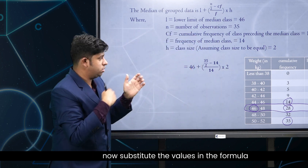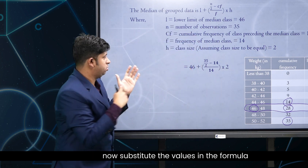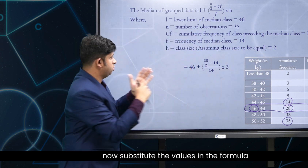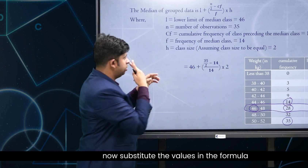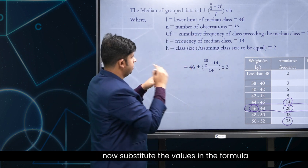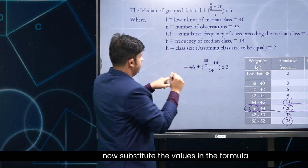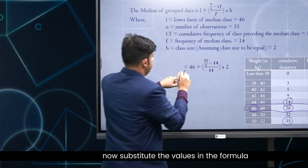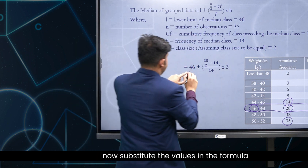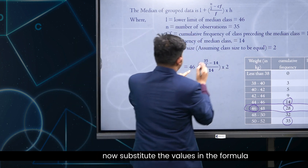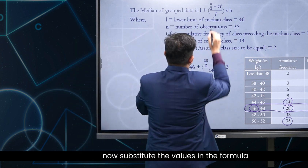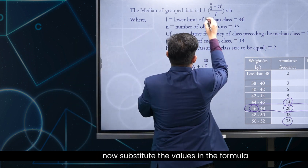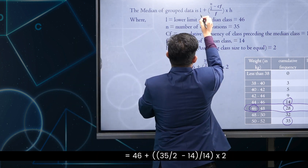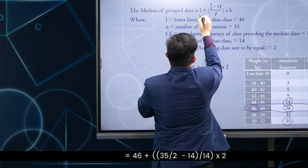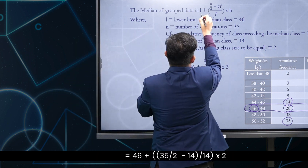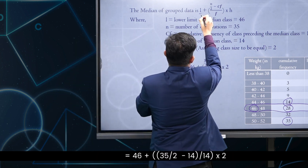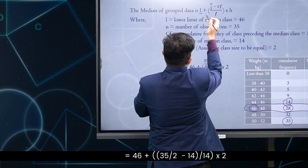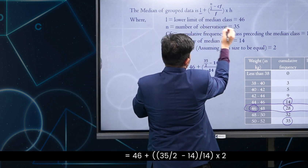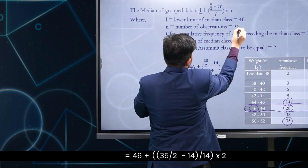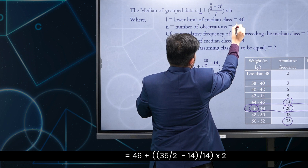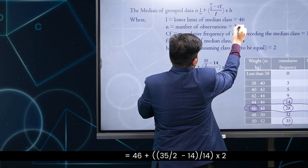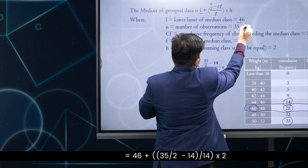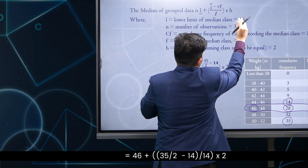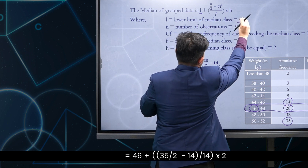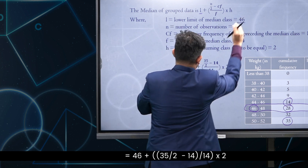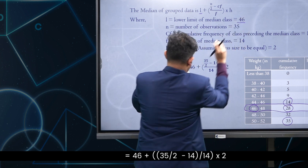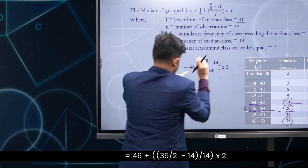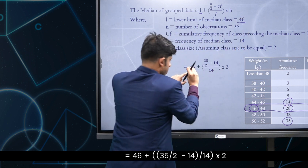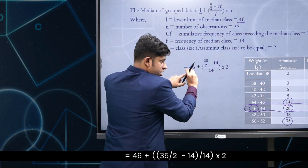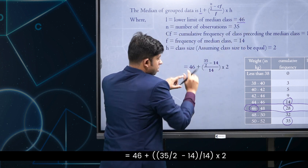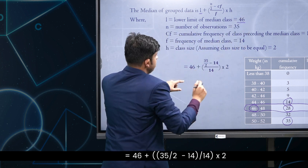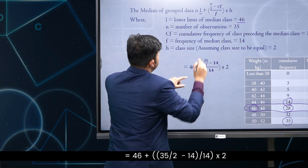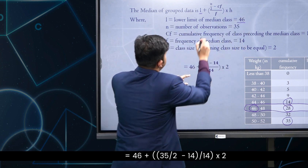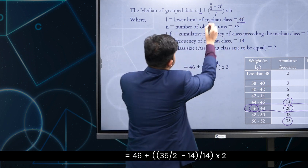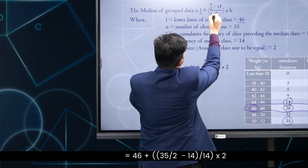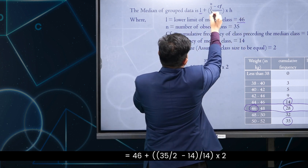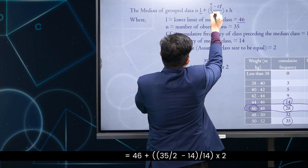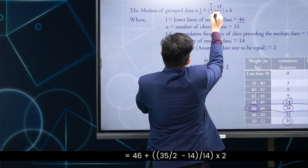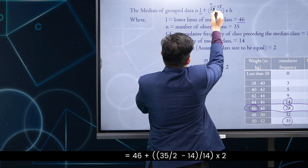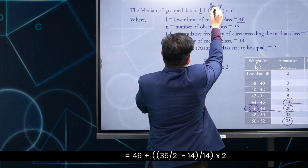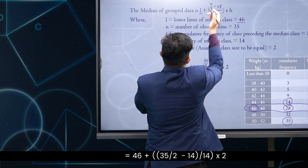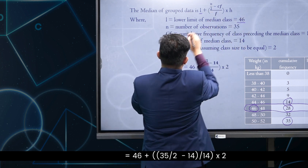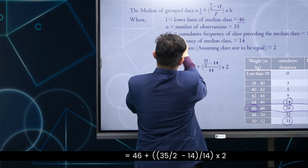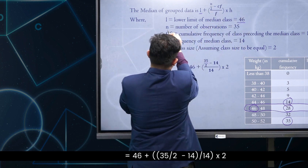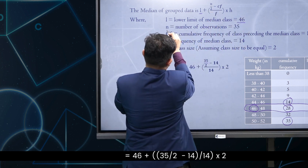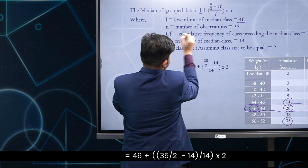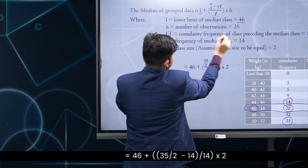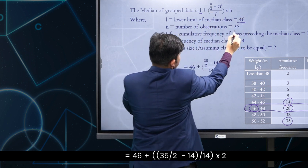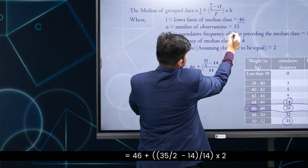Now substitute the values in the formula, that is equal to 46 plus 35 by 2 minus 14